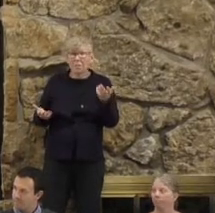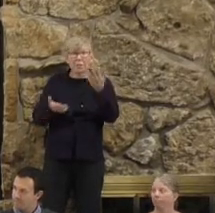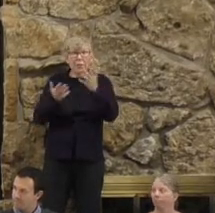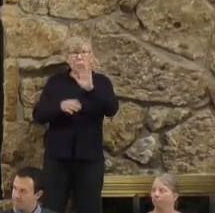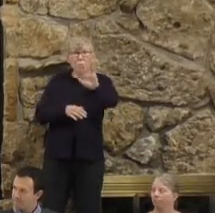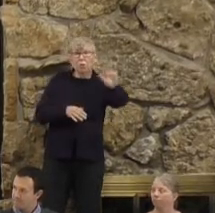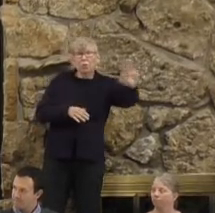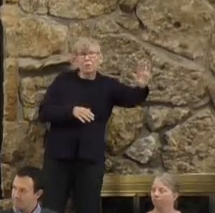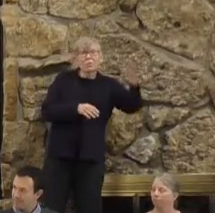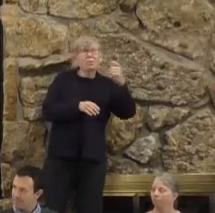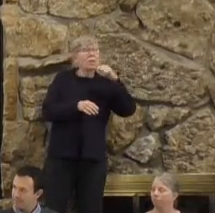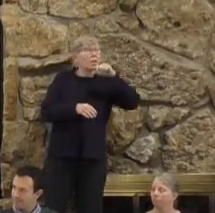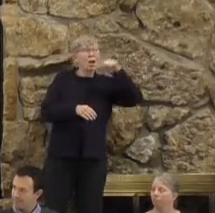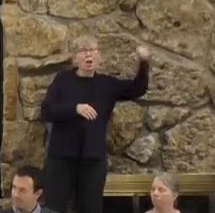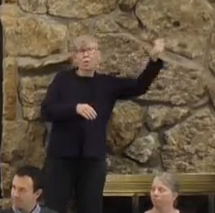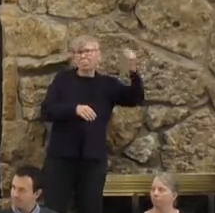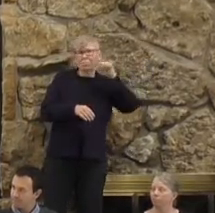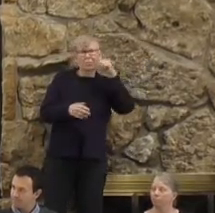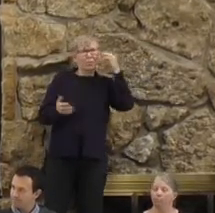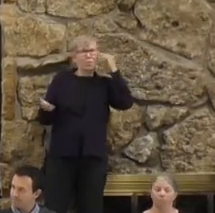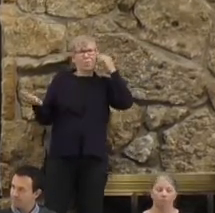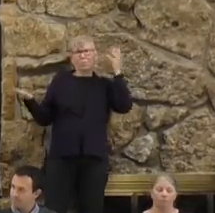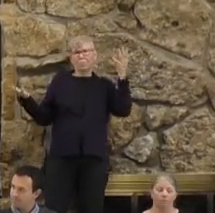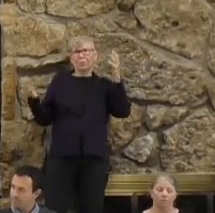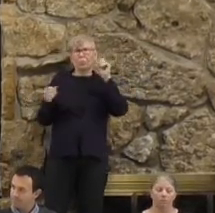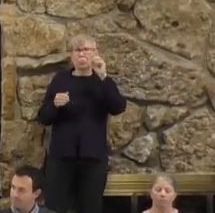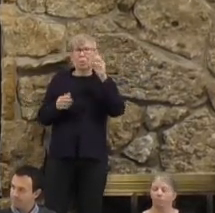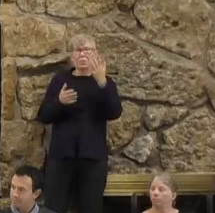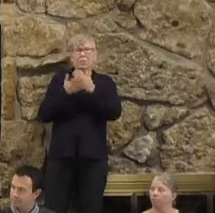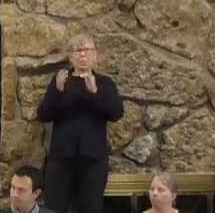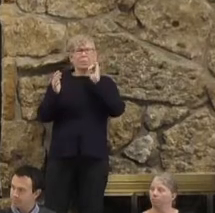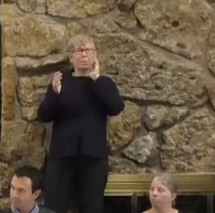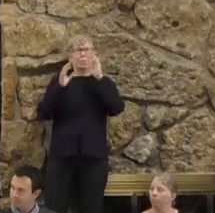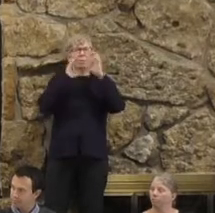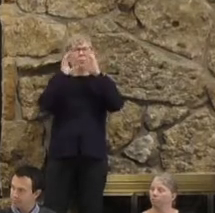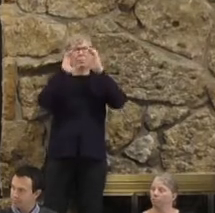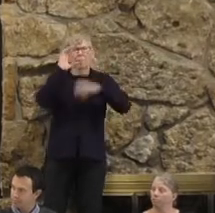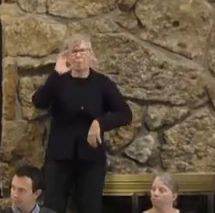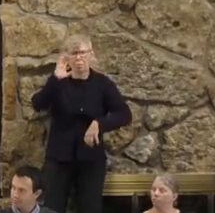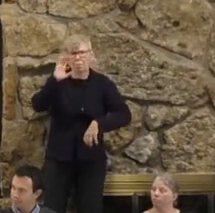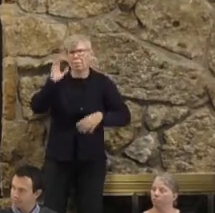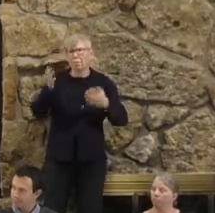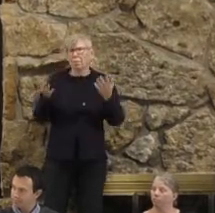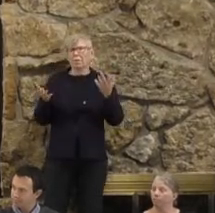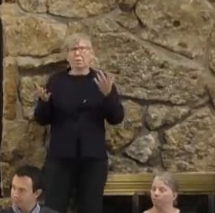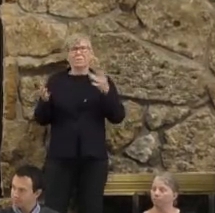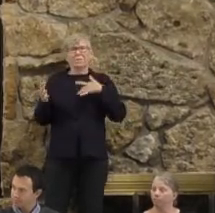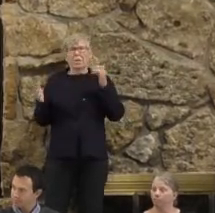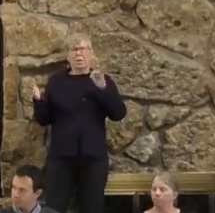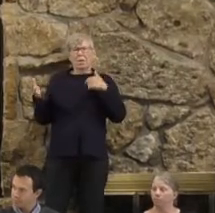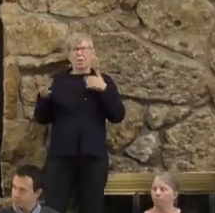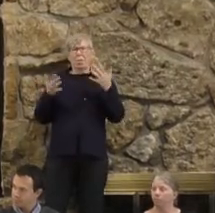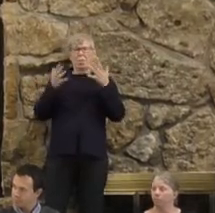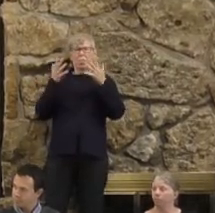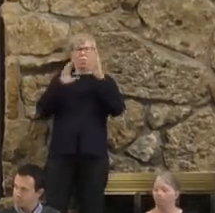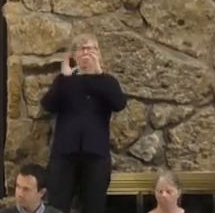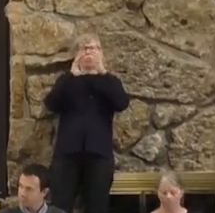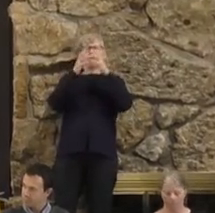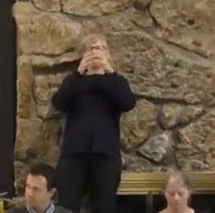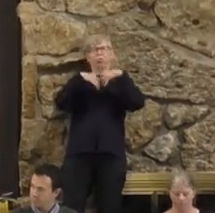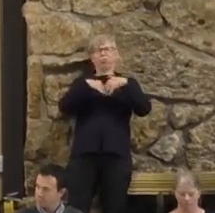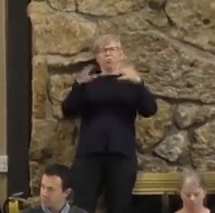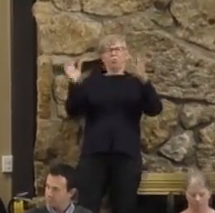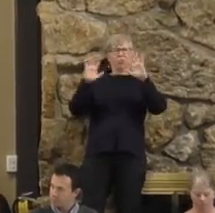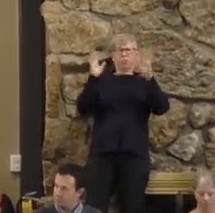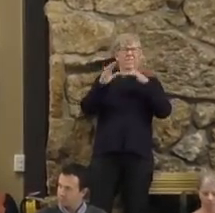feel there's a miscommunication, and you just feel like communication is breaking down, and you're not really connecting with your